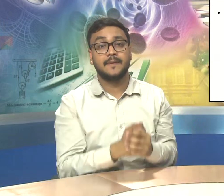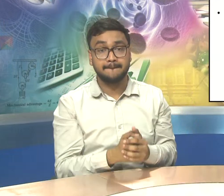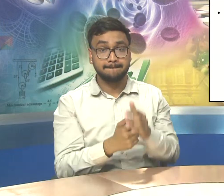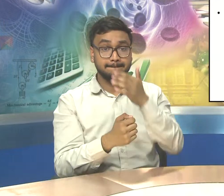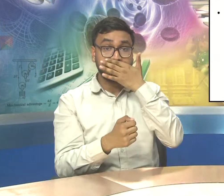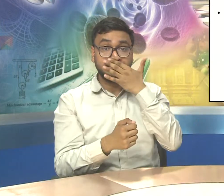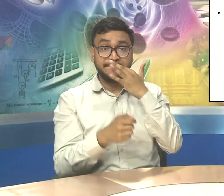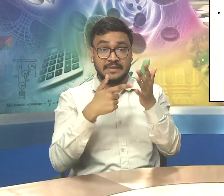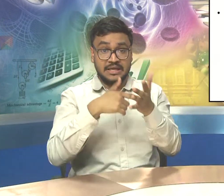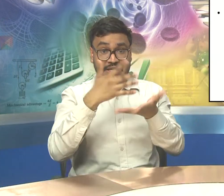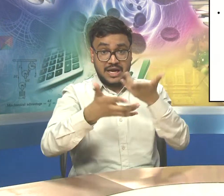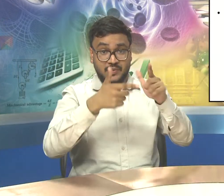language.